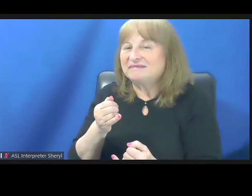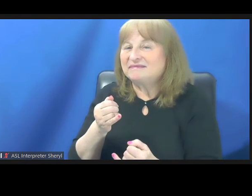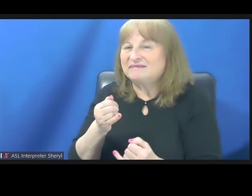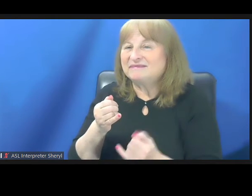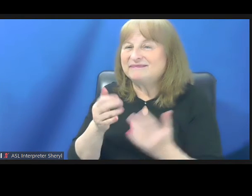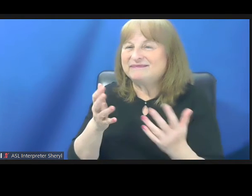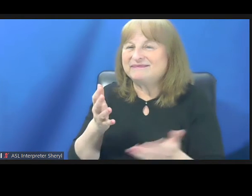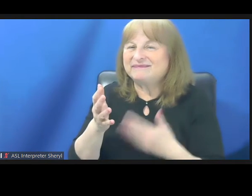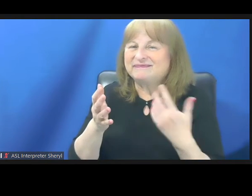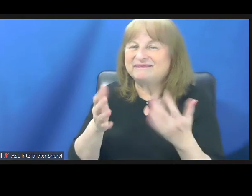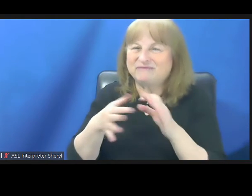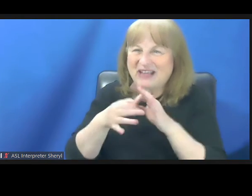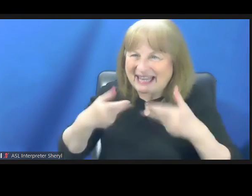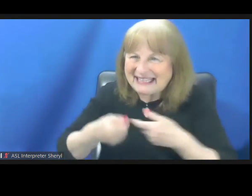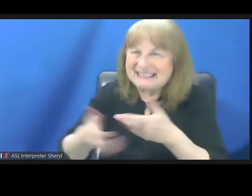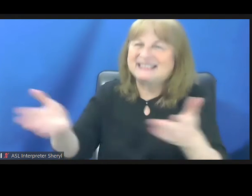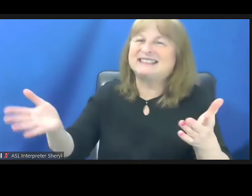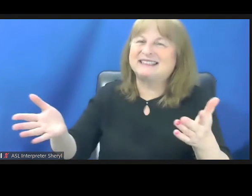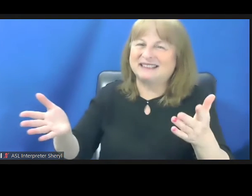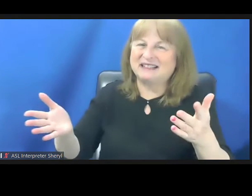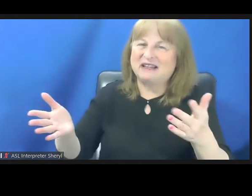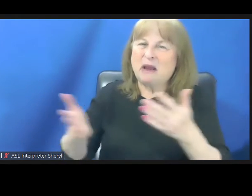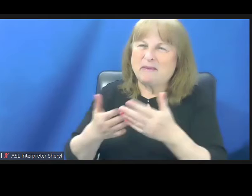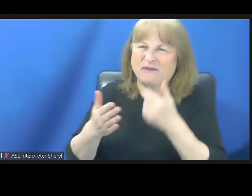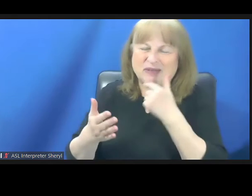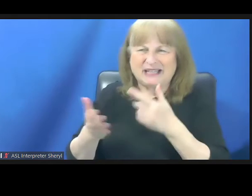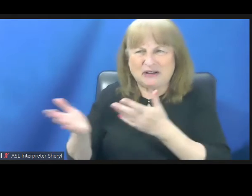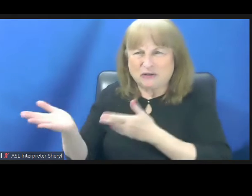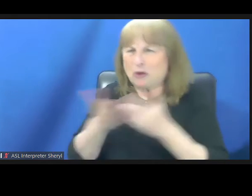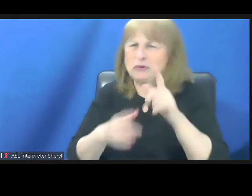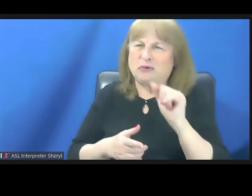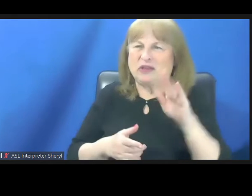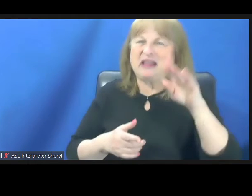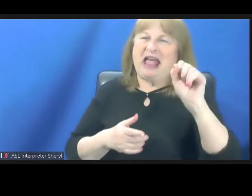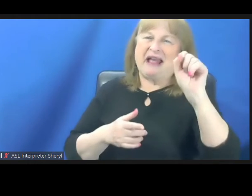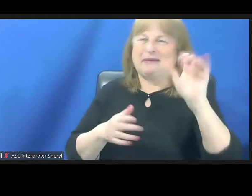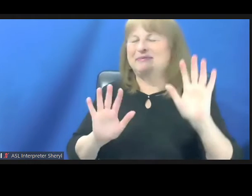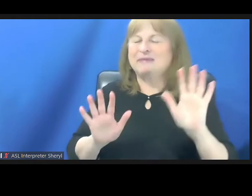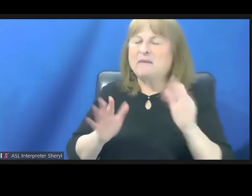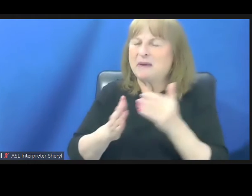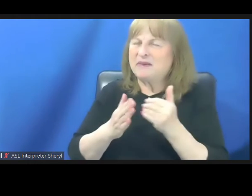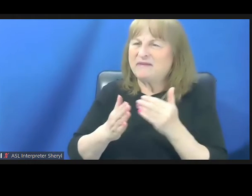before the final life of a film, before we decide this is it, let's take it to the labs and so on.